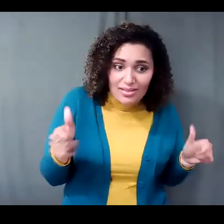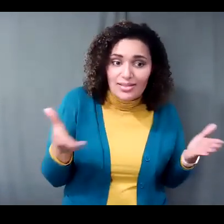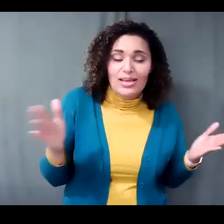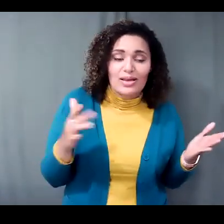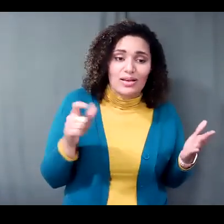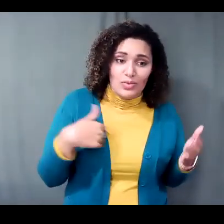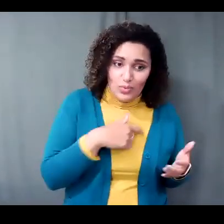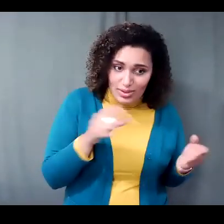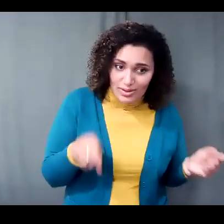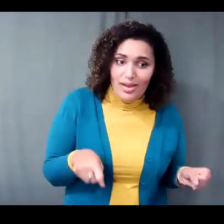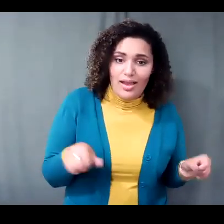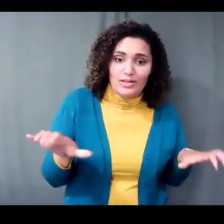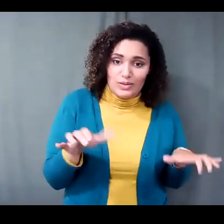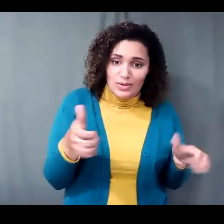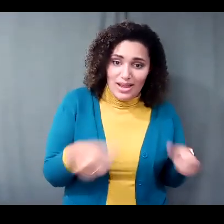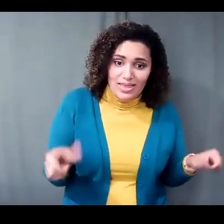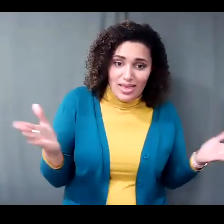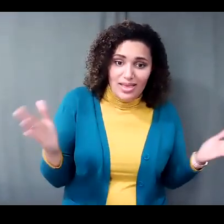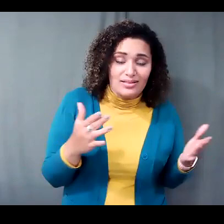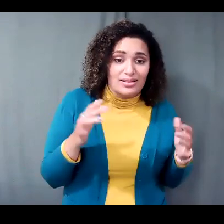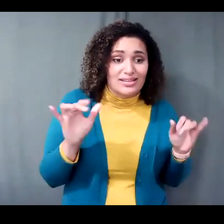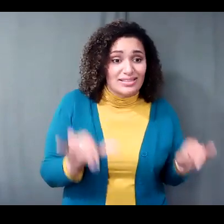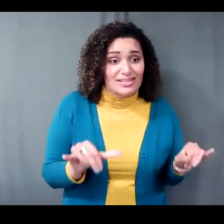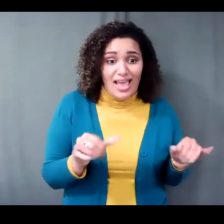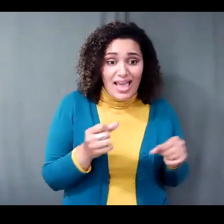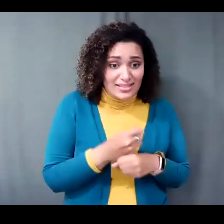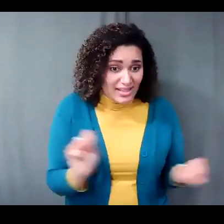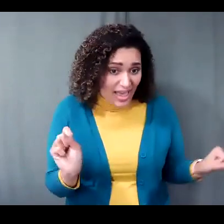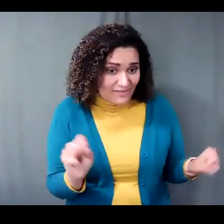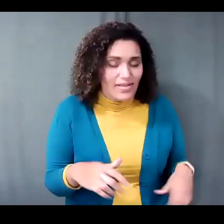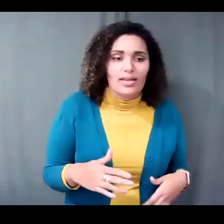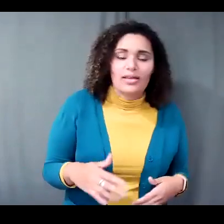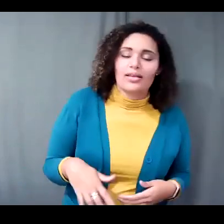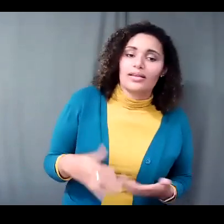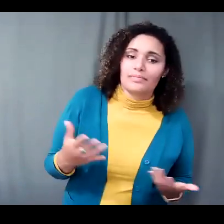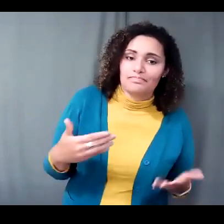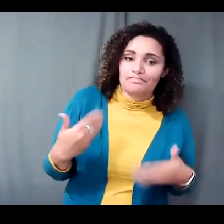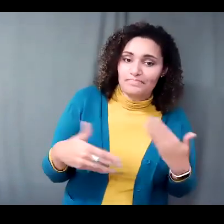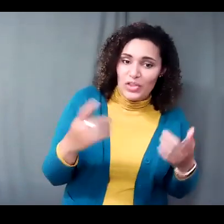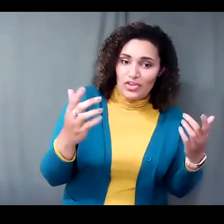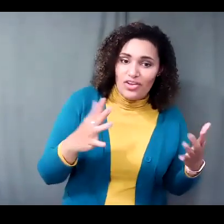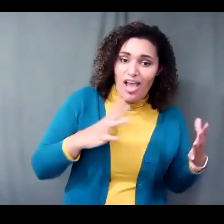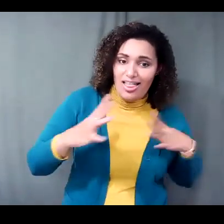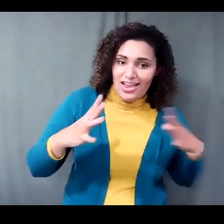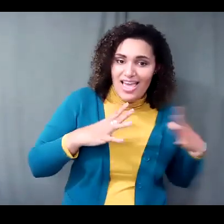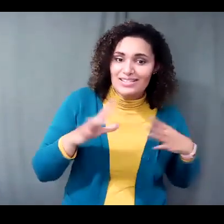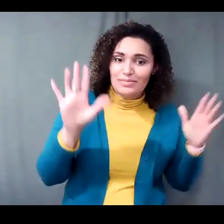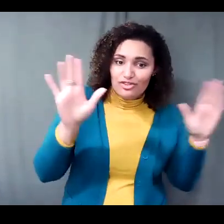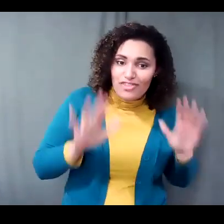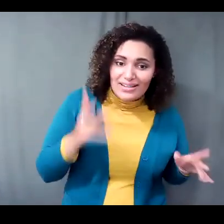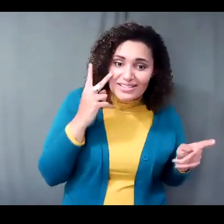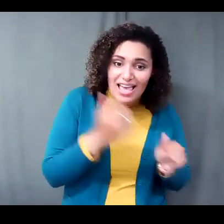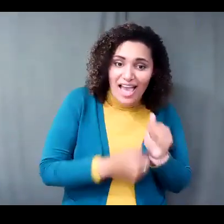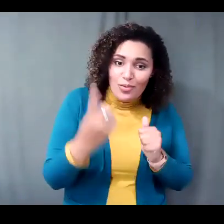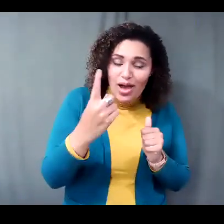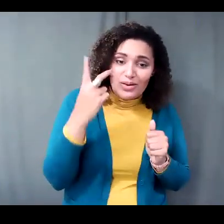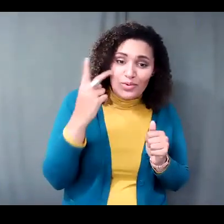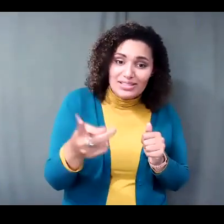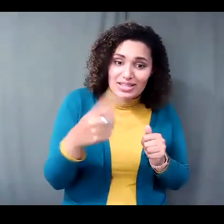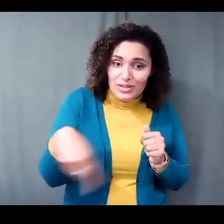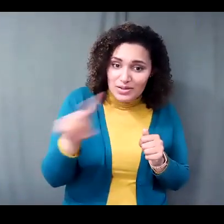that. Chowders are, because of that cream or milk parts are kind of rich, Right. and the Bedlam